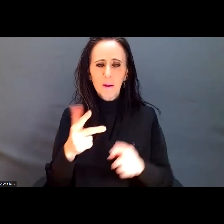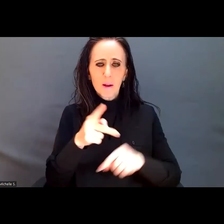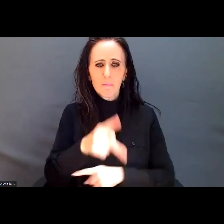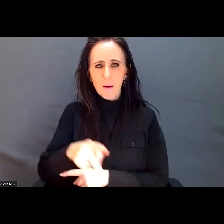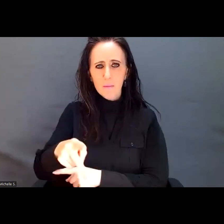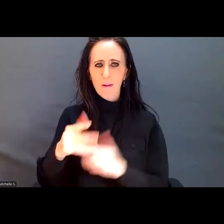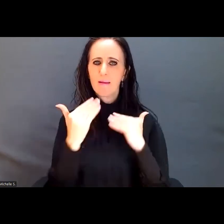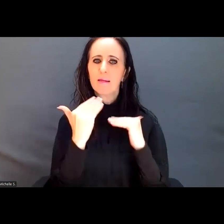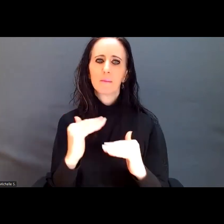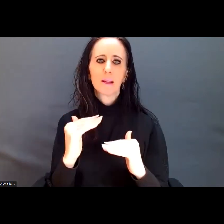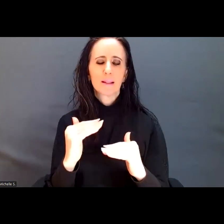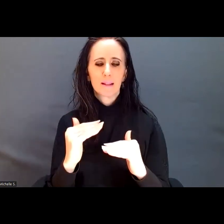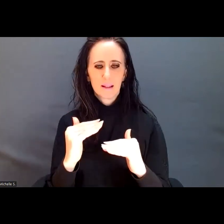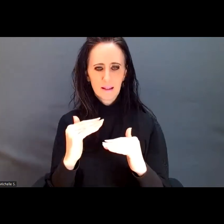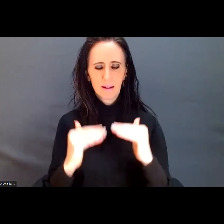Color,